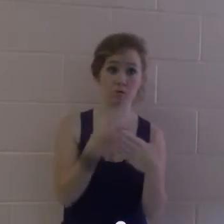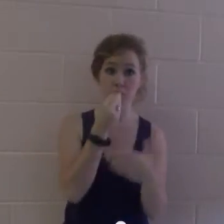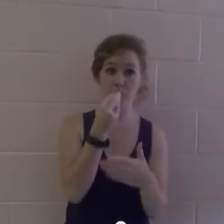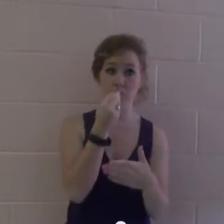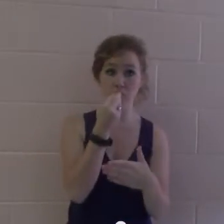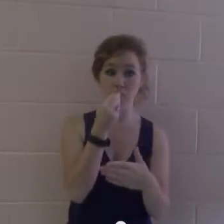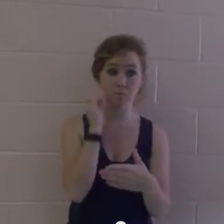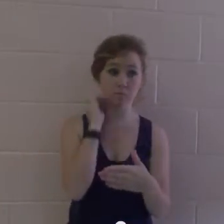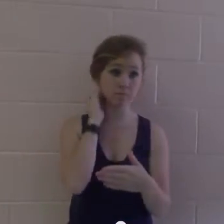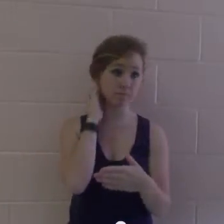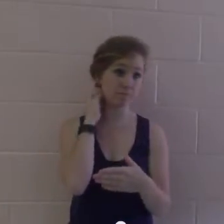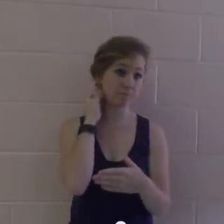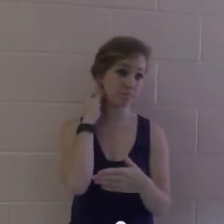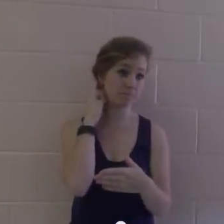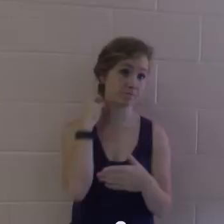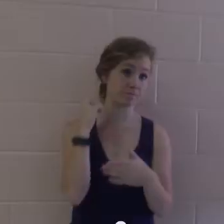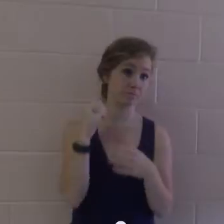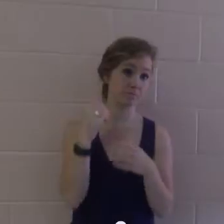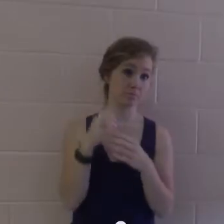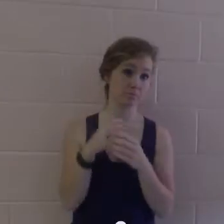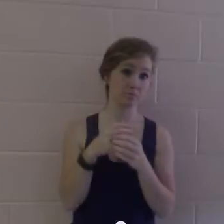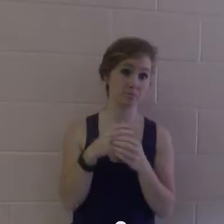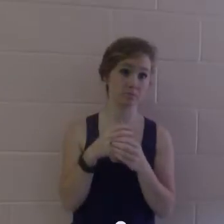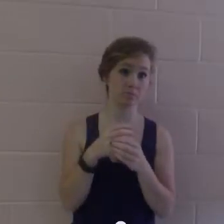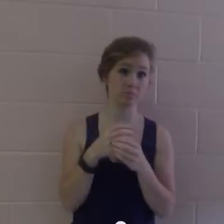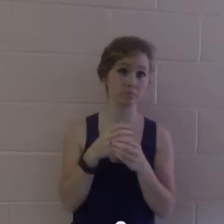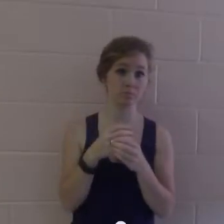and these lily pads have a good source of protein.